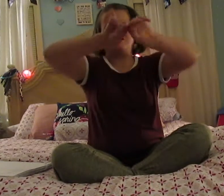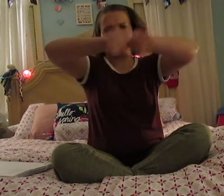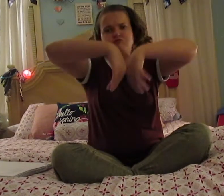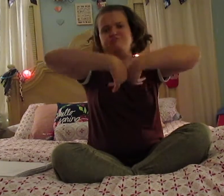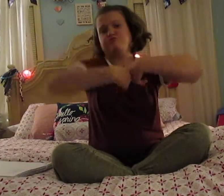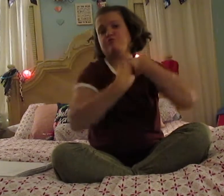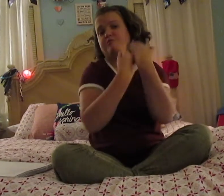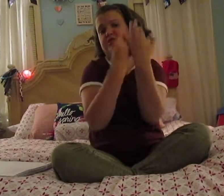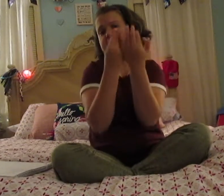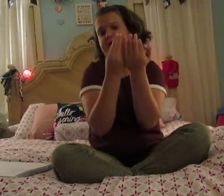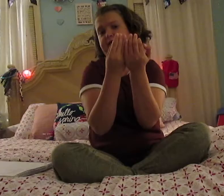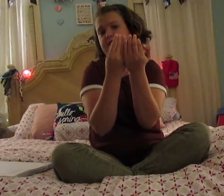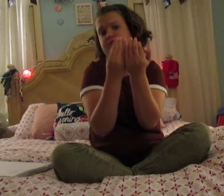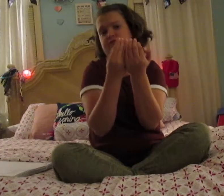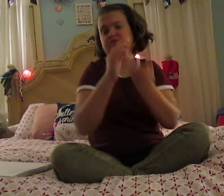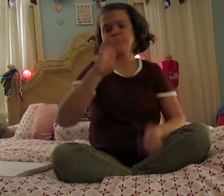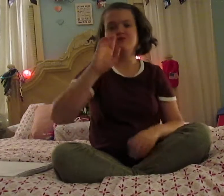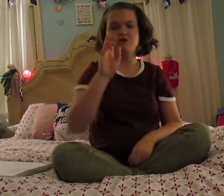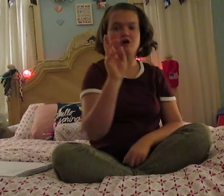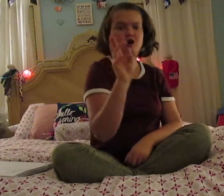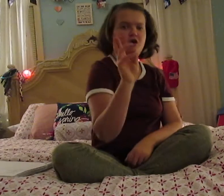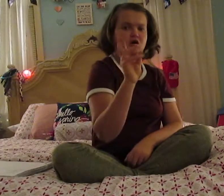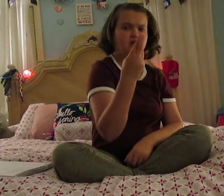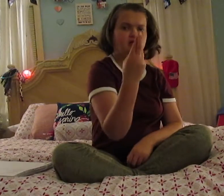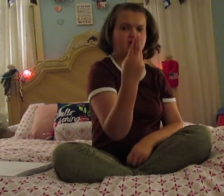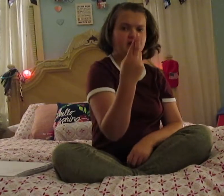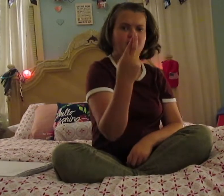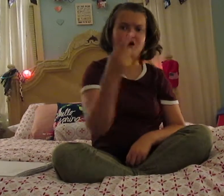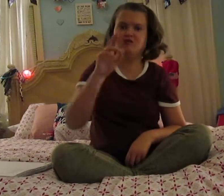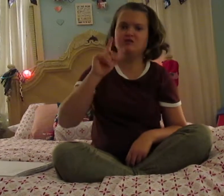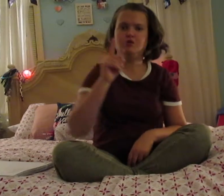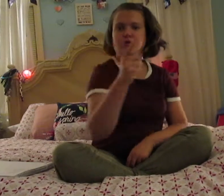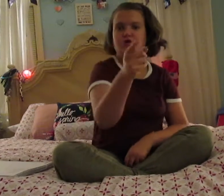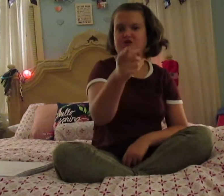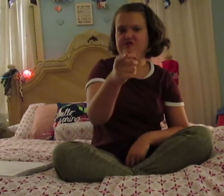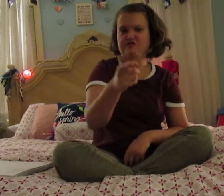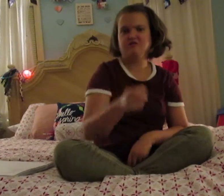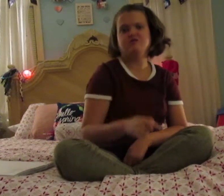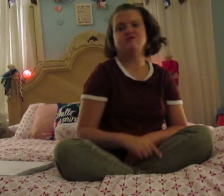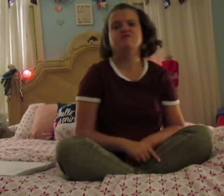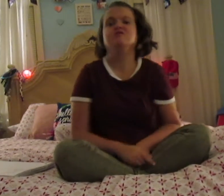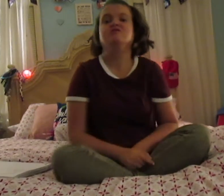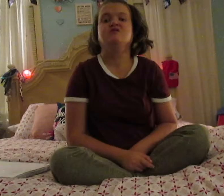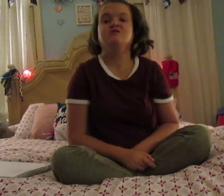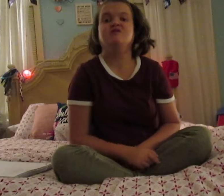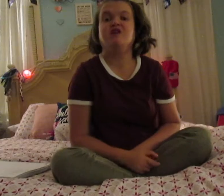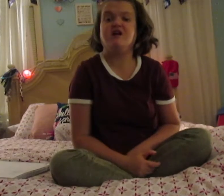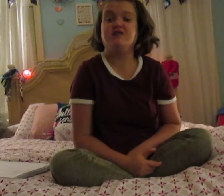an ice cream scoop. How, R, letter R, you. And,